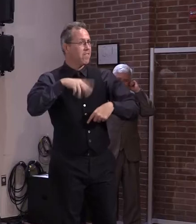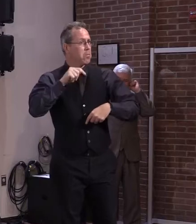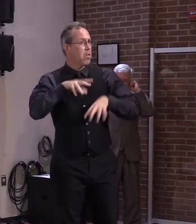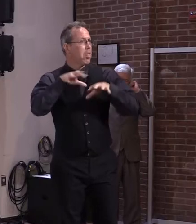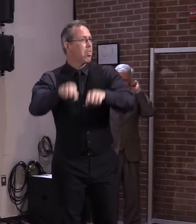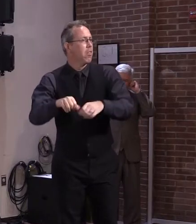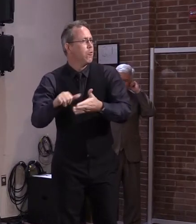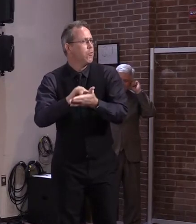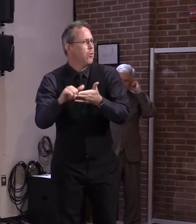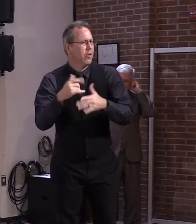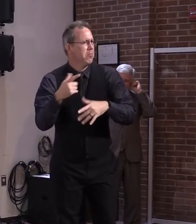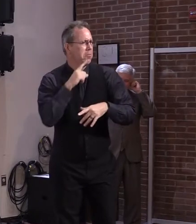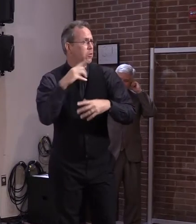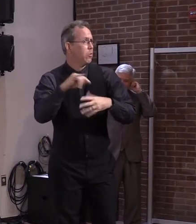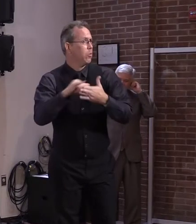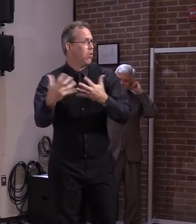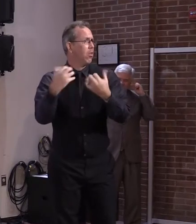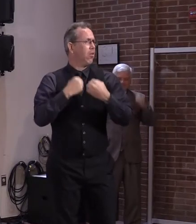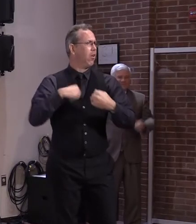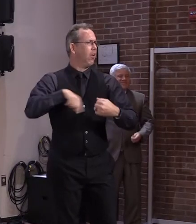Commissioner?